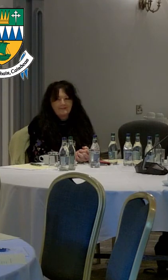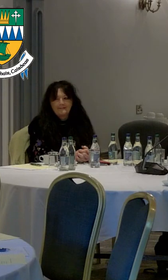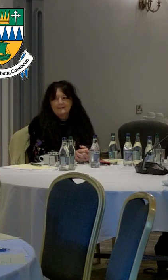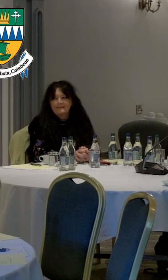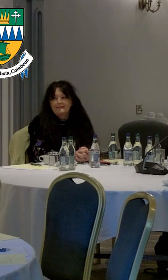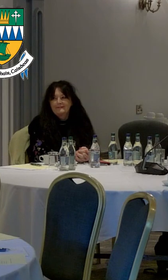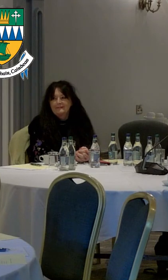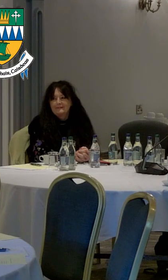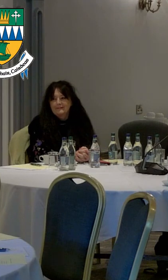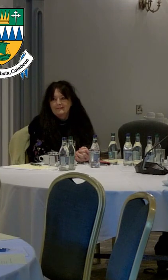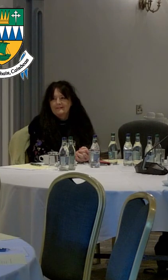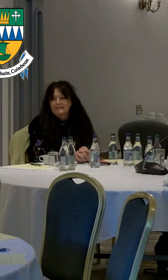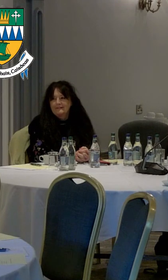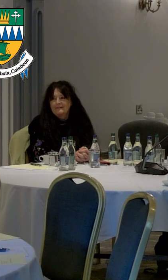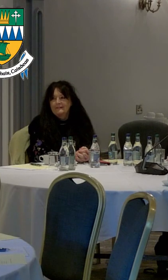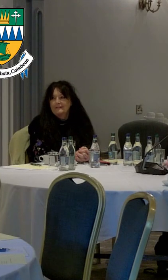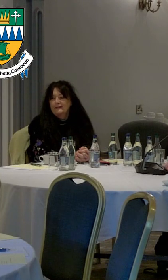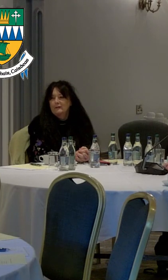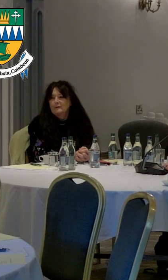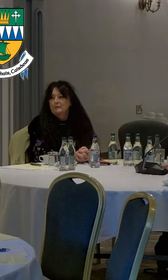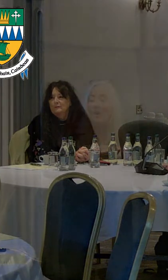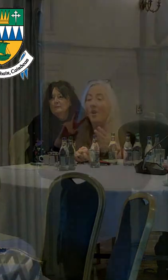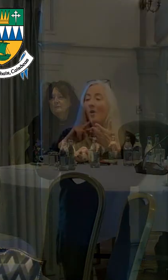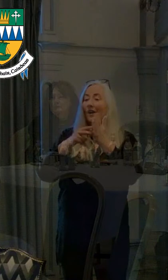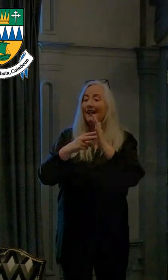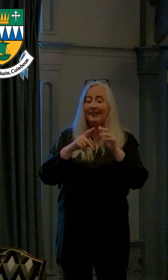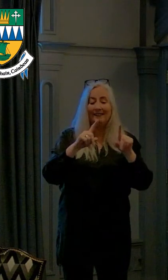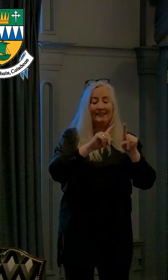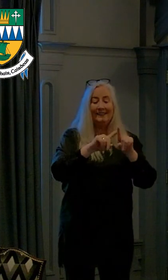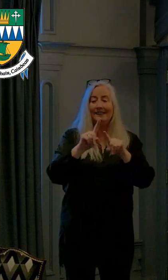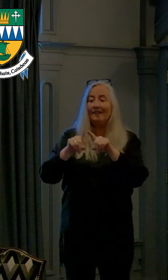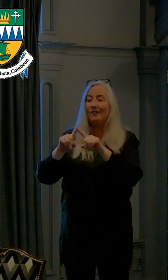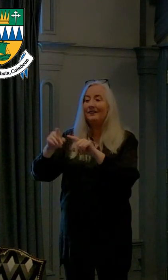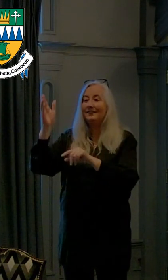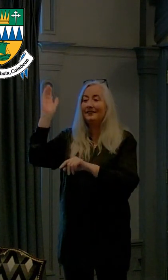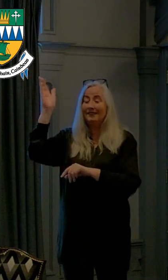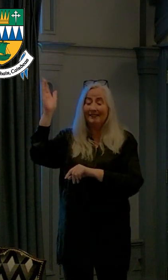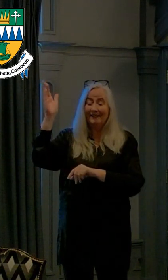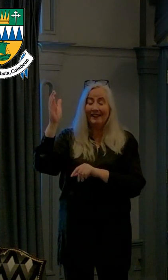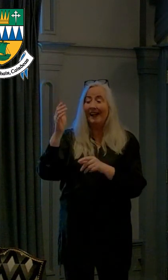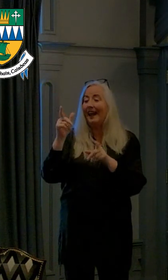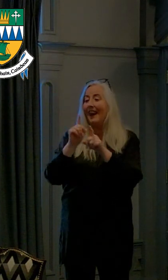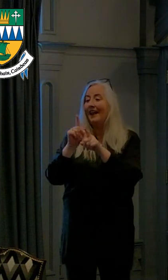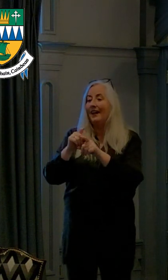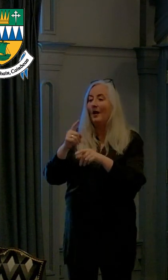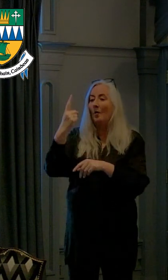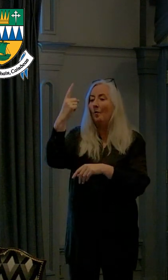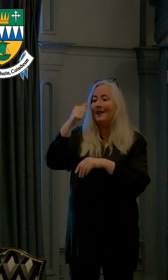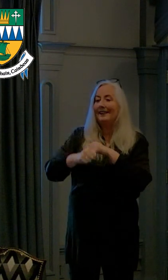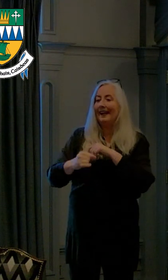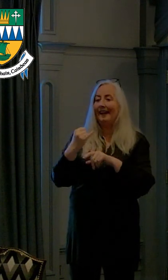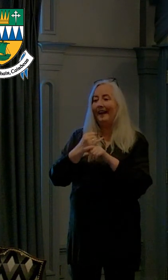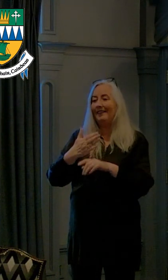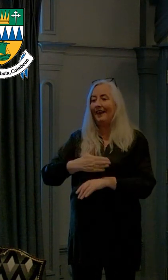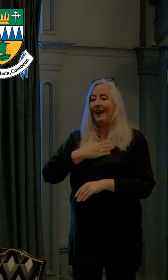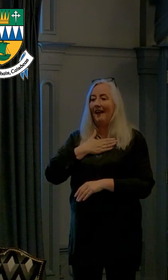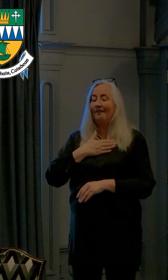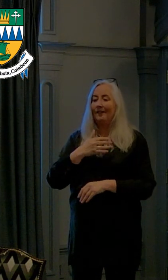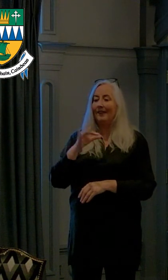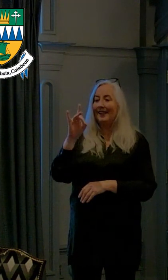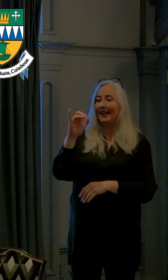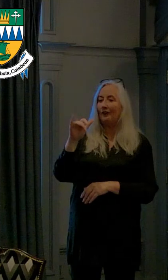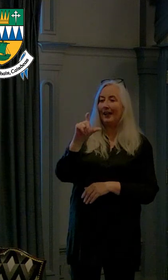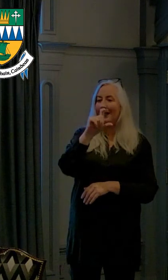you know, the two sides. Yeah, anyway. Absolutely. Yeah. And I definitely think there's a takeaway from this session or whatever, maybe in some actions around that as